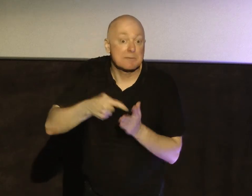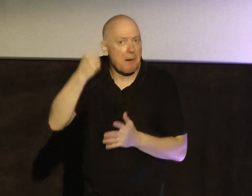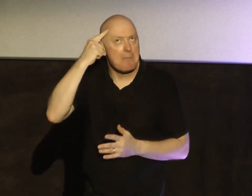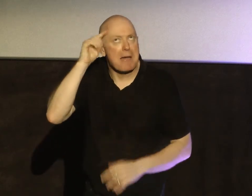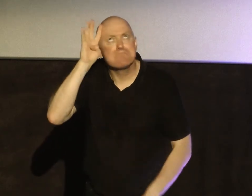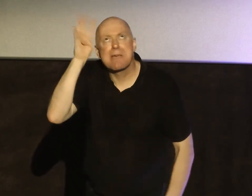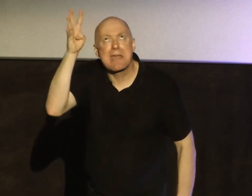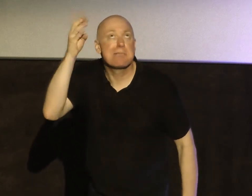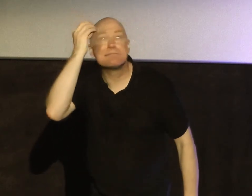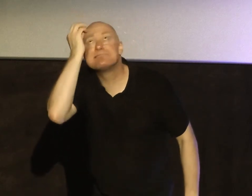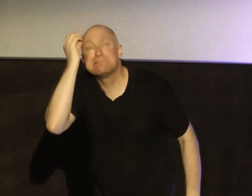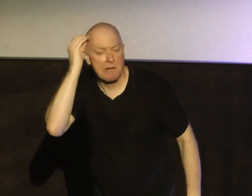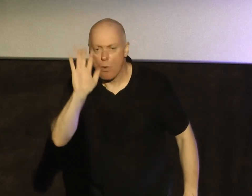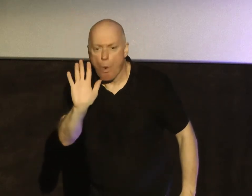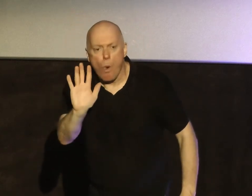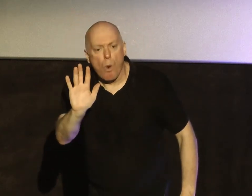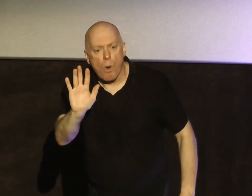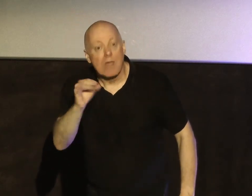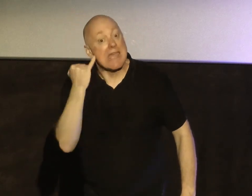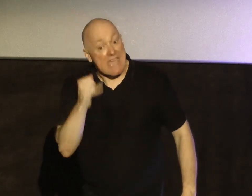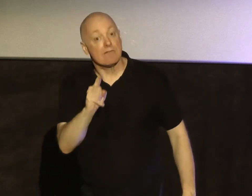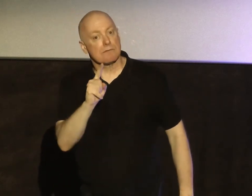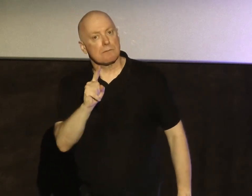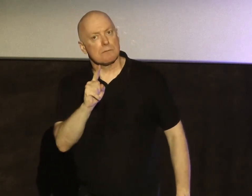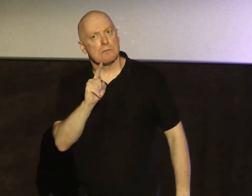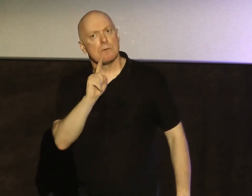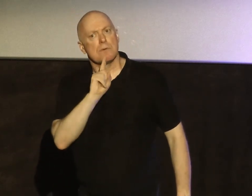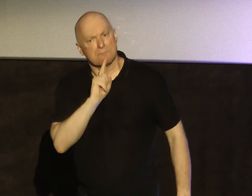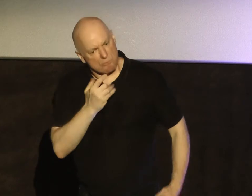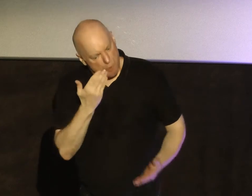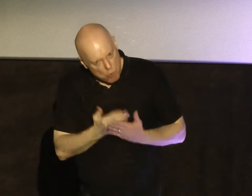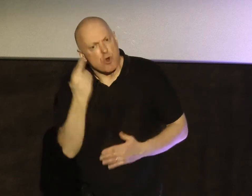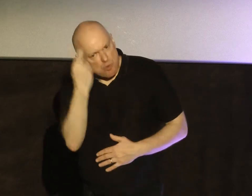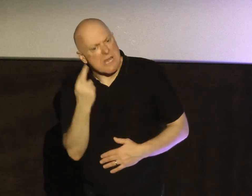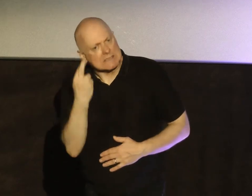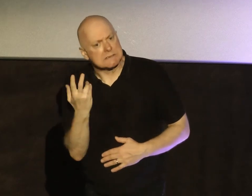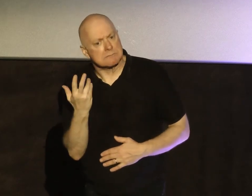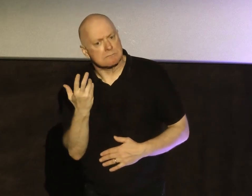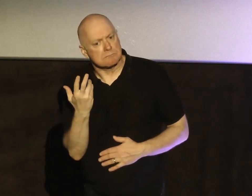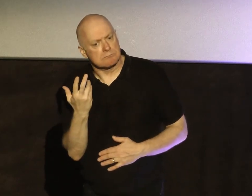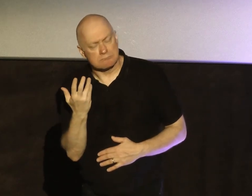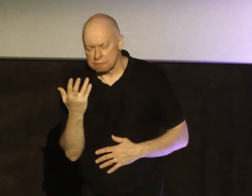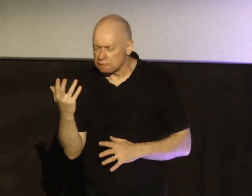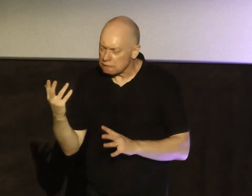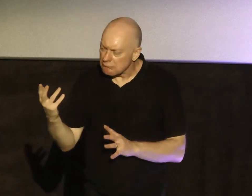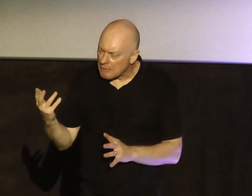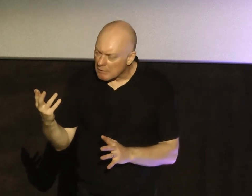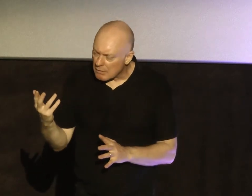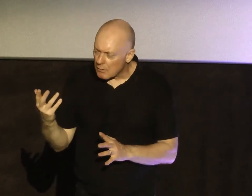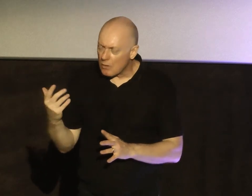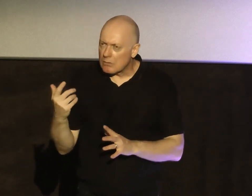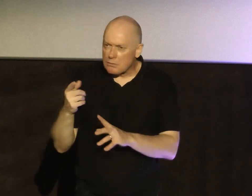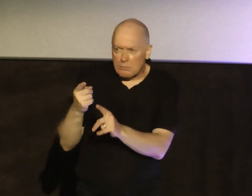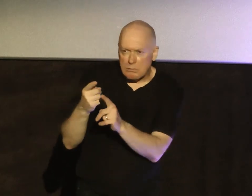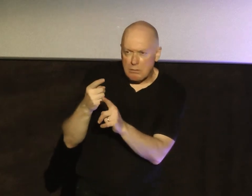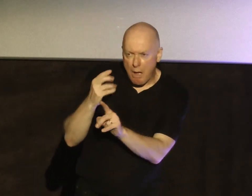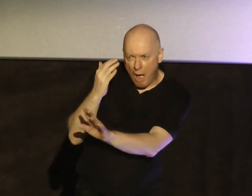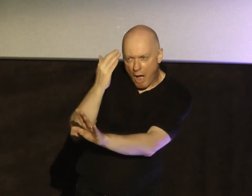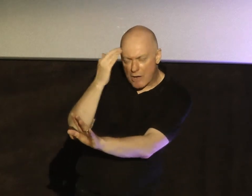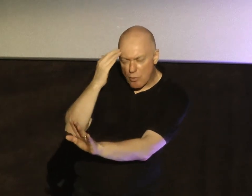heads. And if there's legitimate reason, then we can walk in wisdom carefully and learn from our experiences. Now,